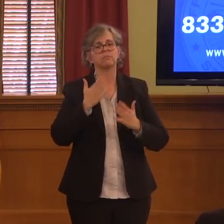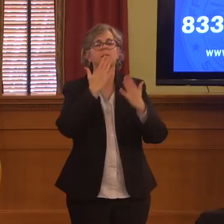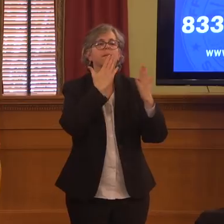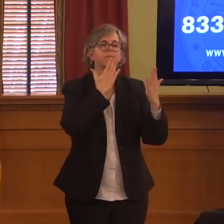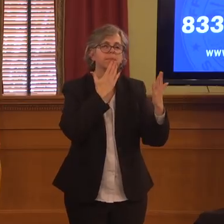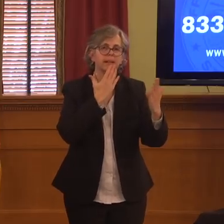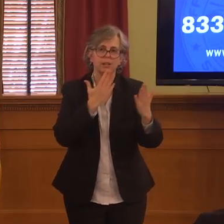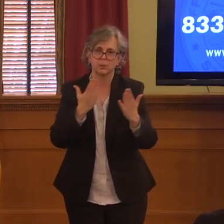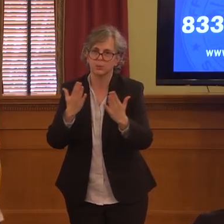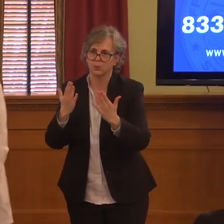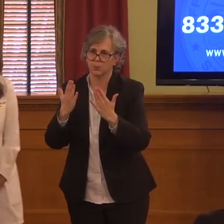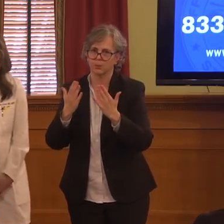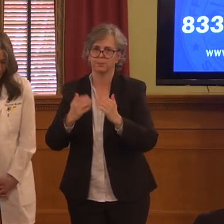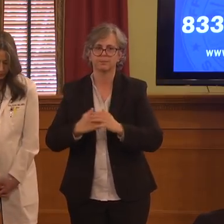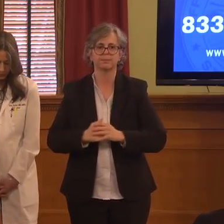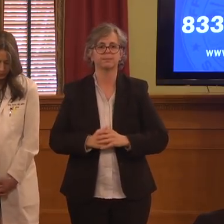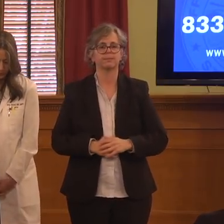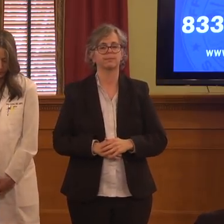much.